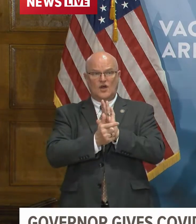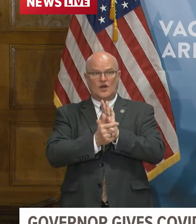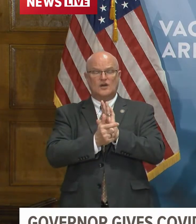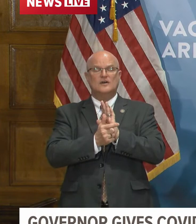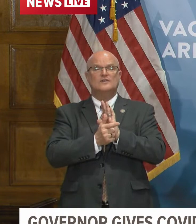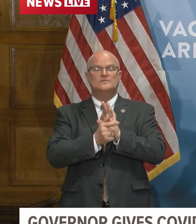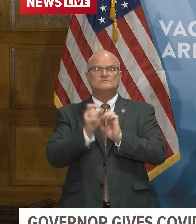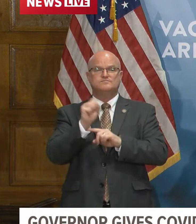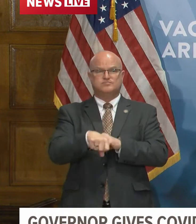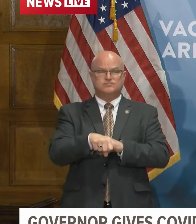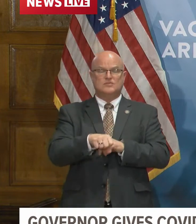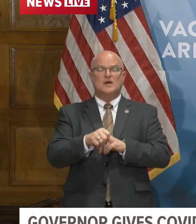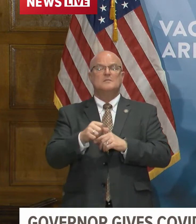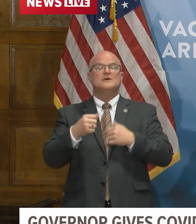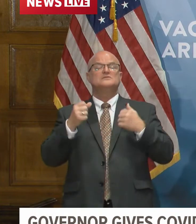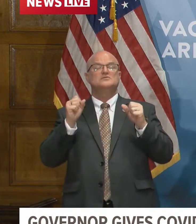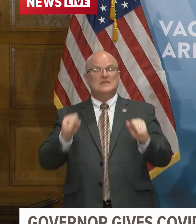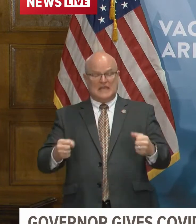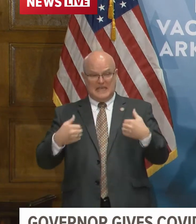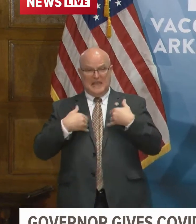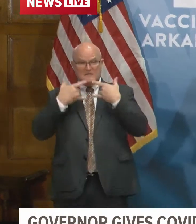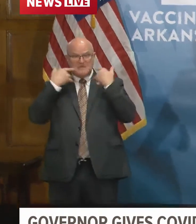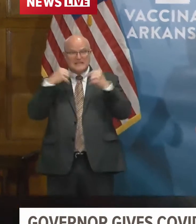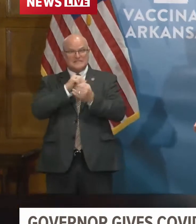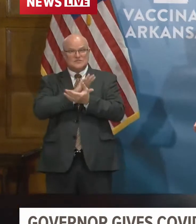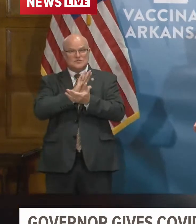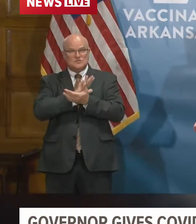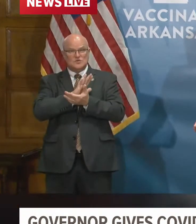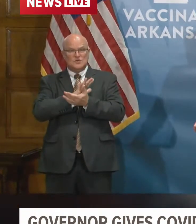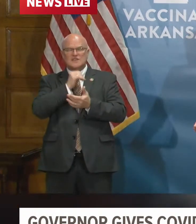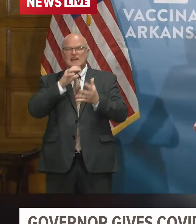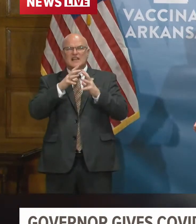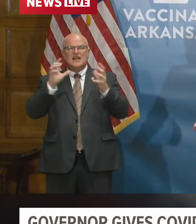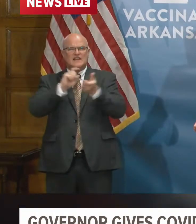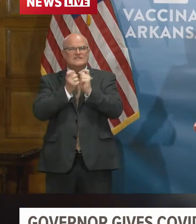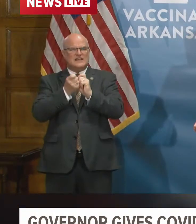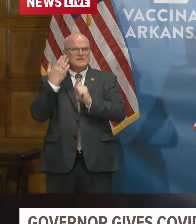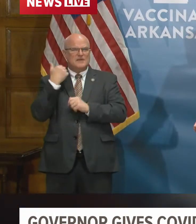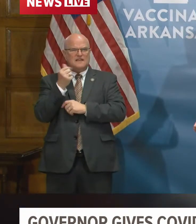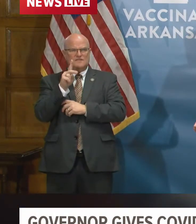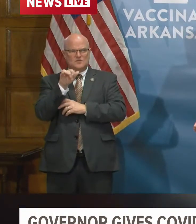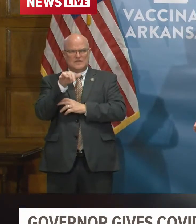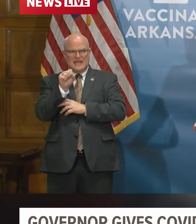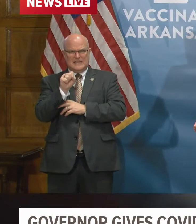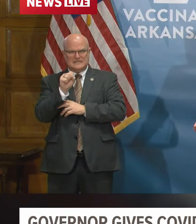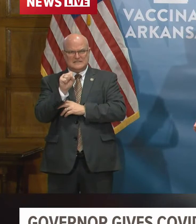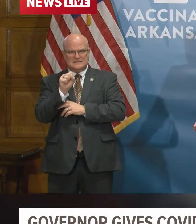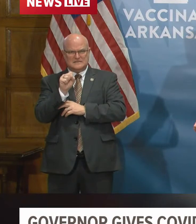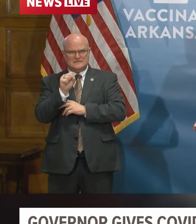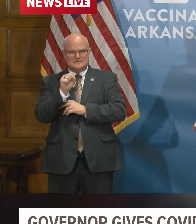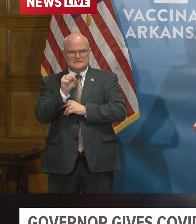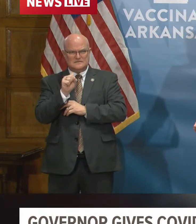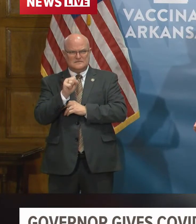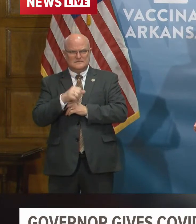now allowed in school, but do you encourage those? There haven't been a lot of changes in the past few days since that.